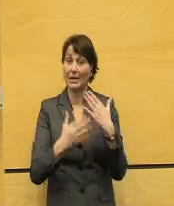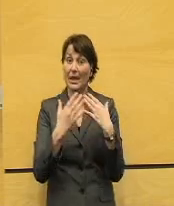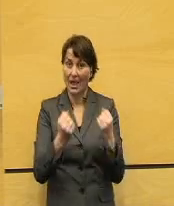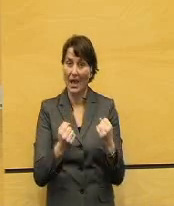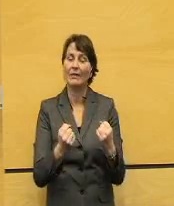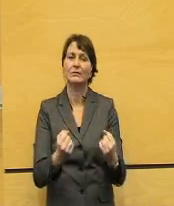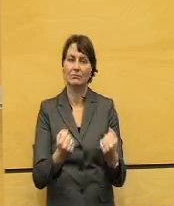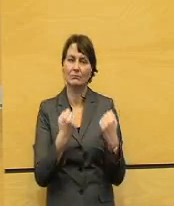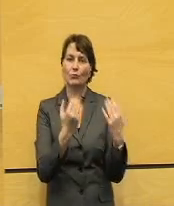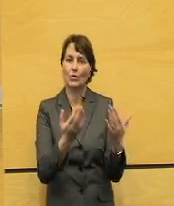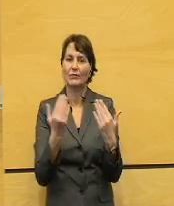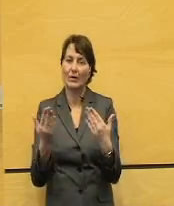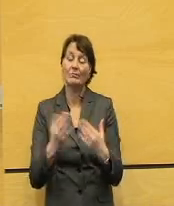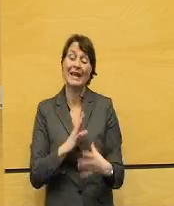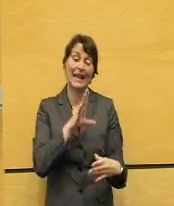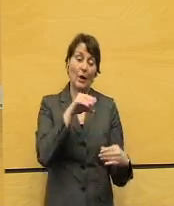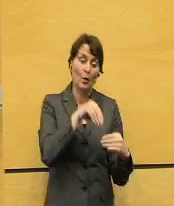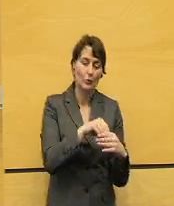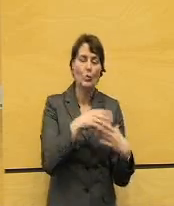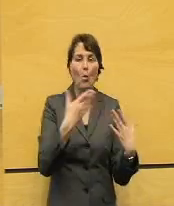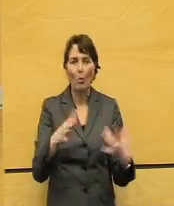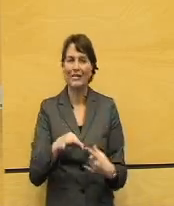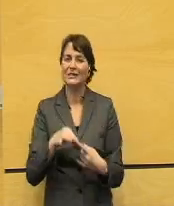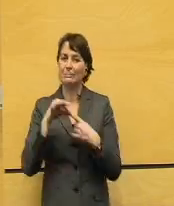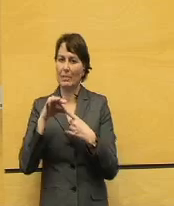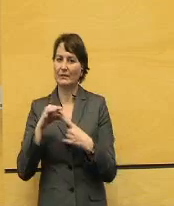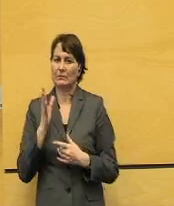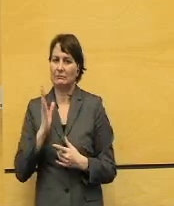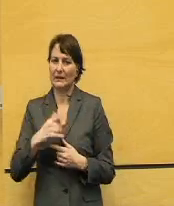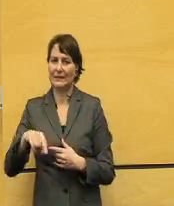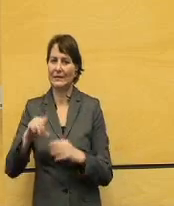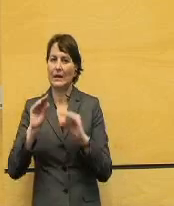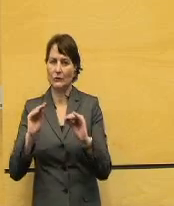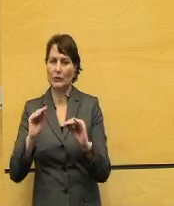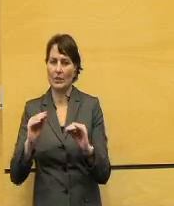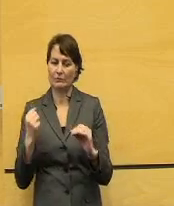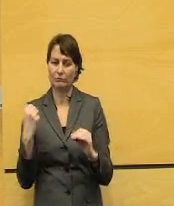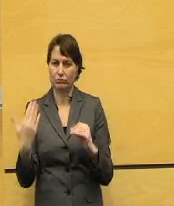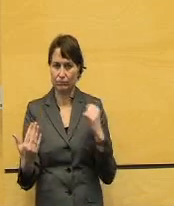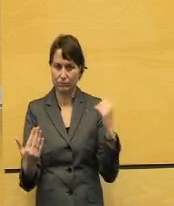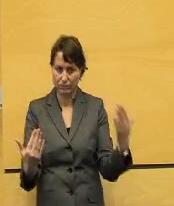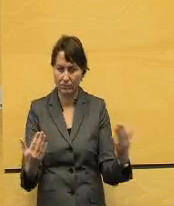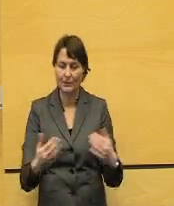in inclusive and special needs education after going